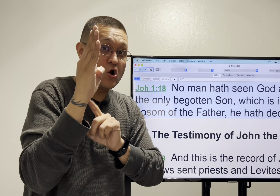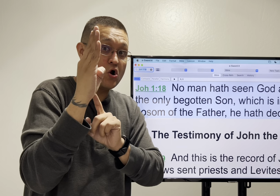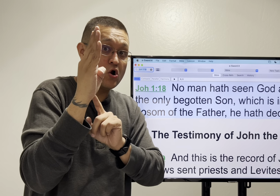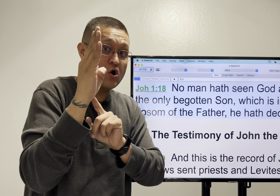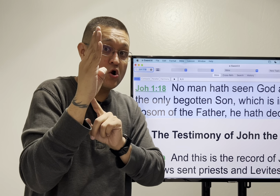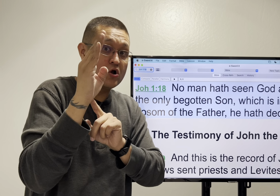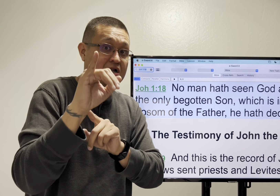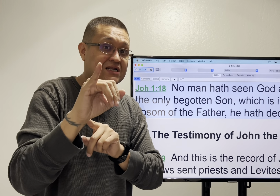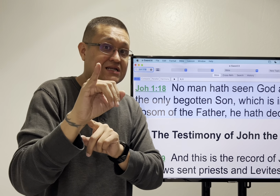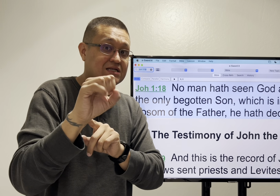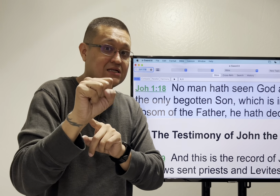He,